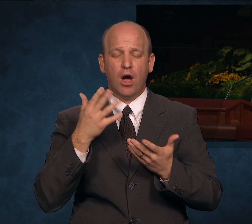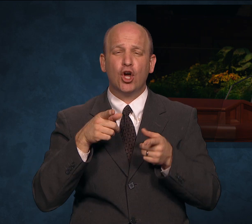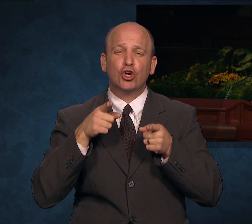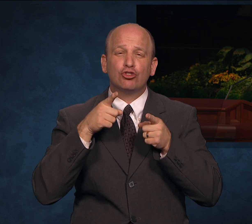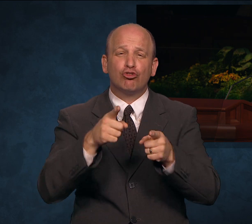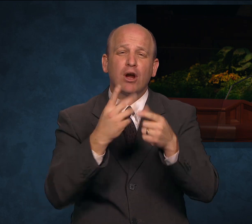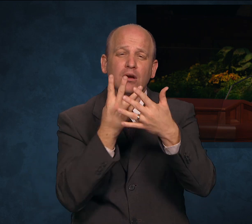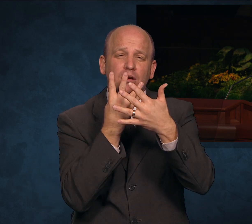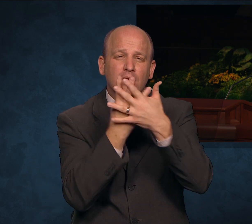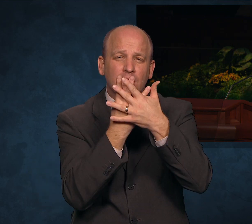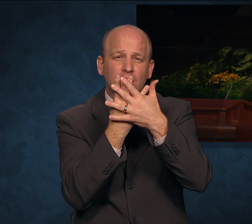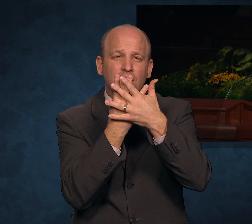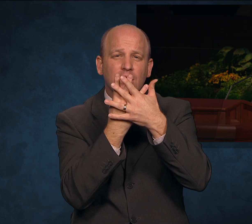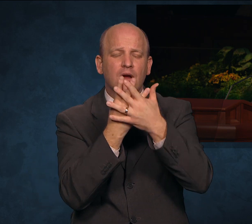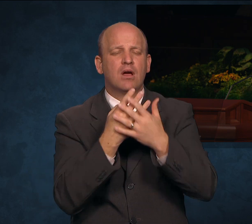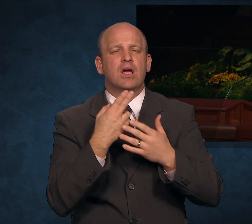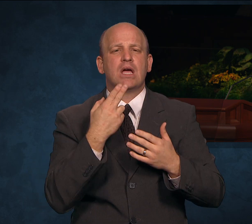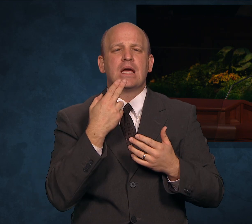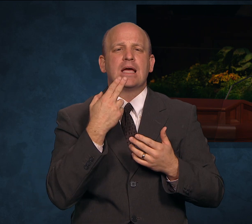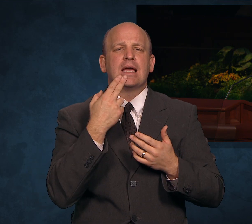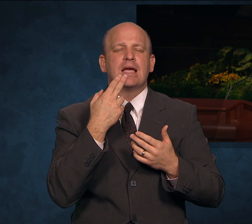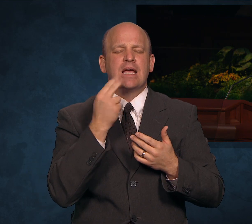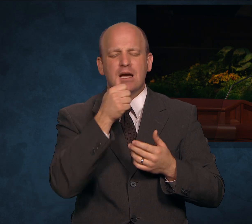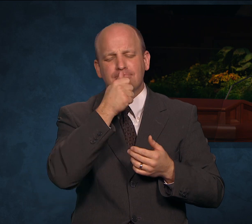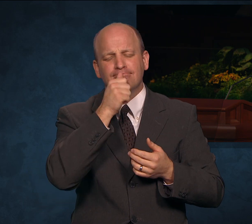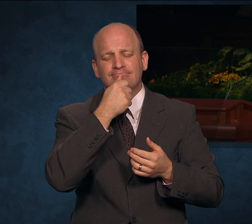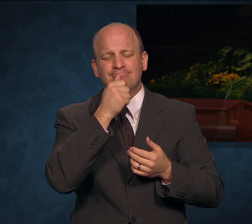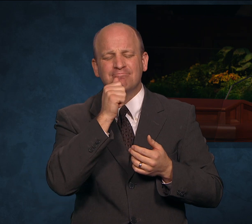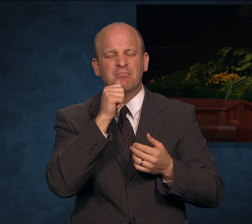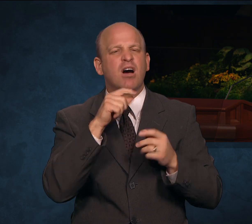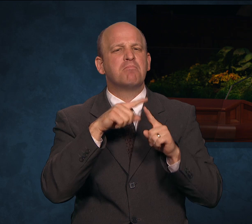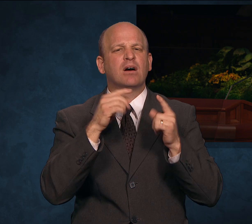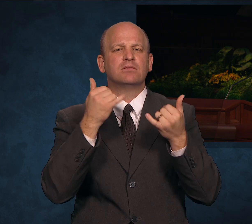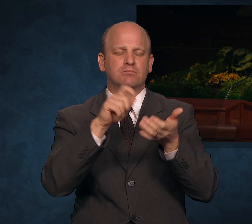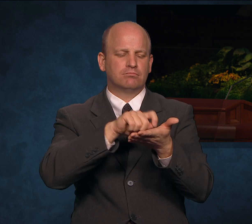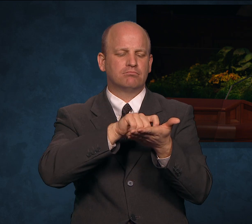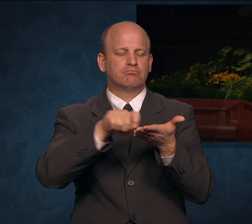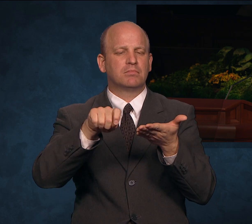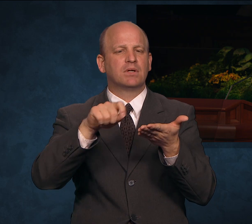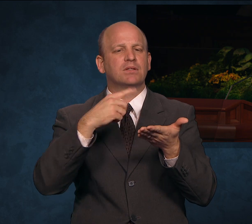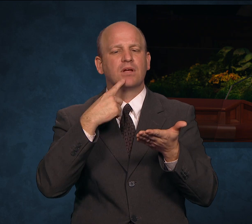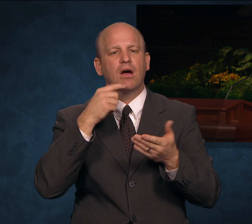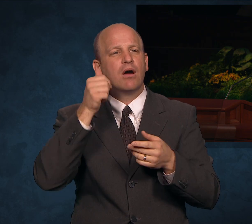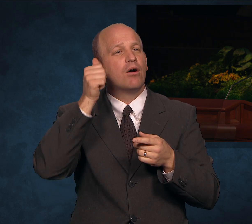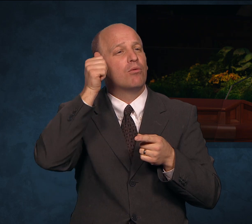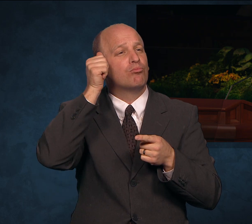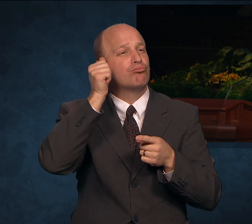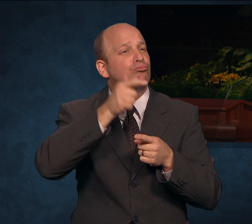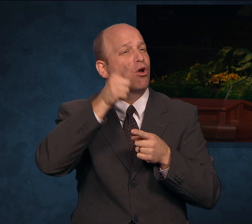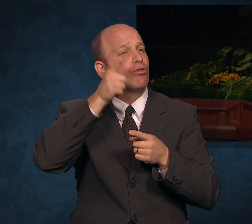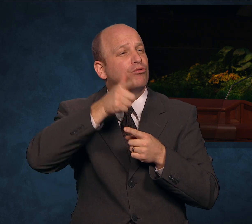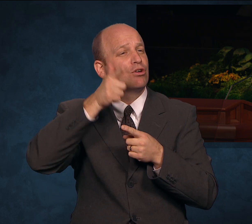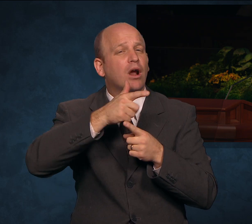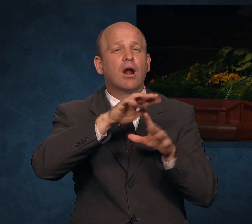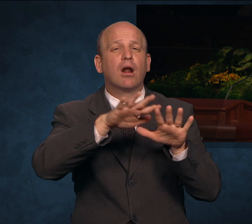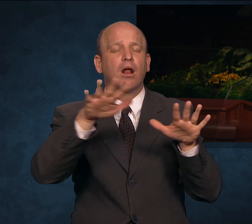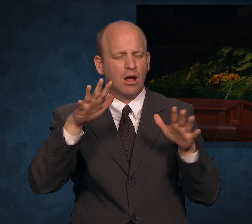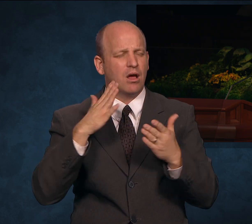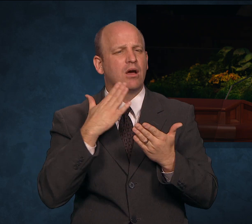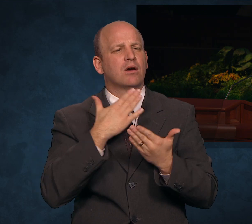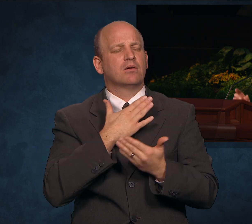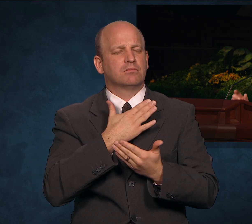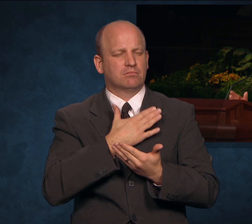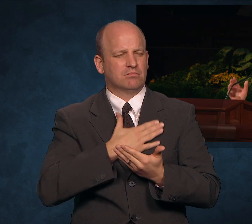inspired words dearly beloved Brethren let us cheerfully do all things that lie in